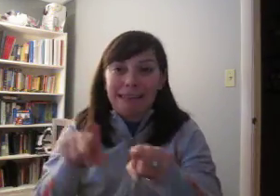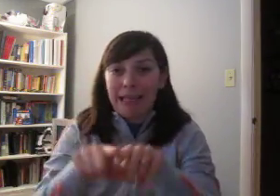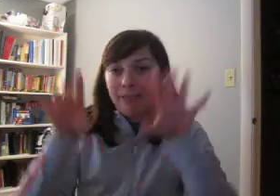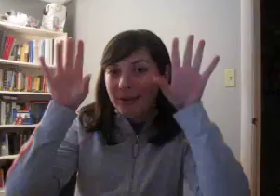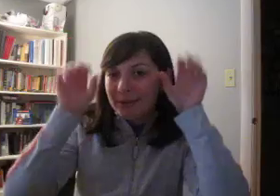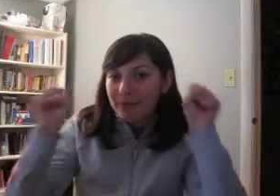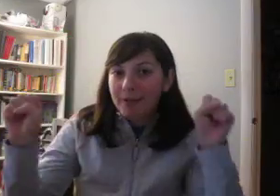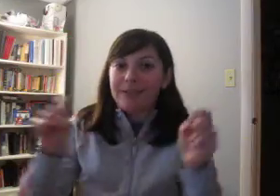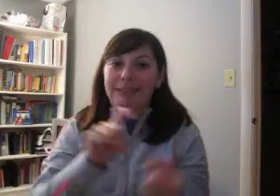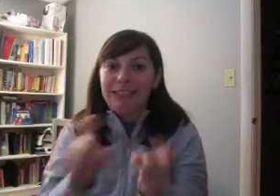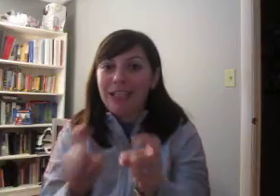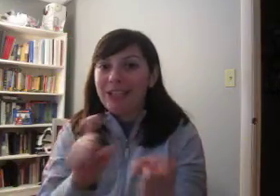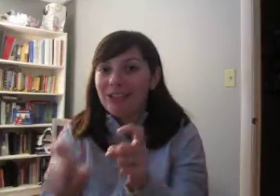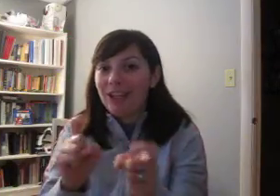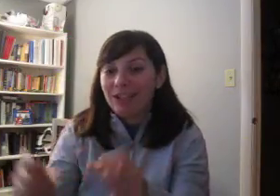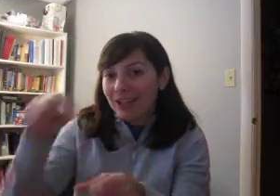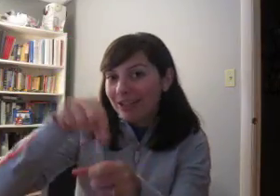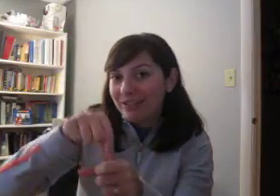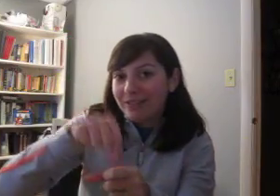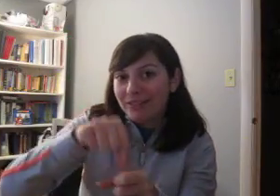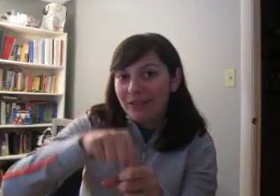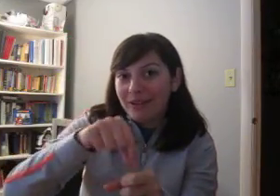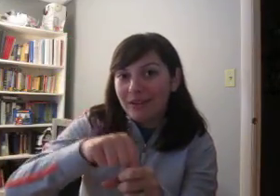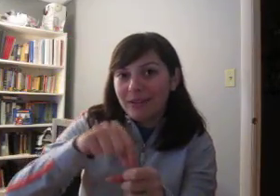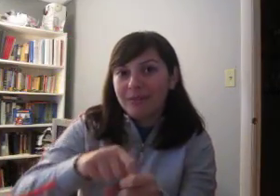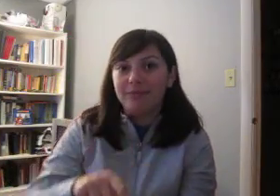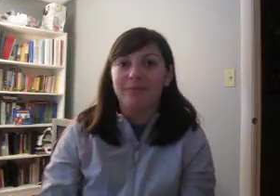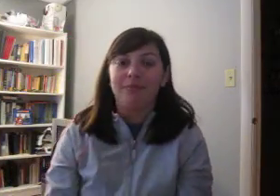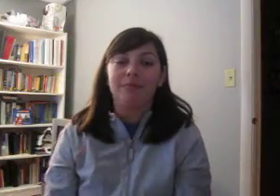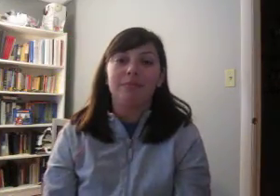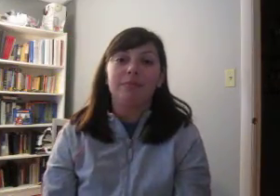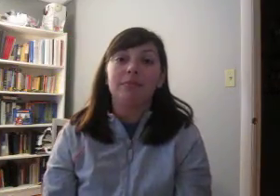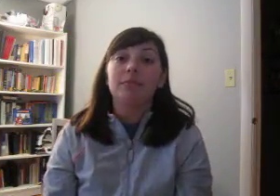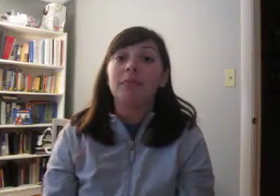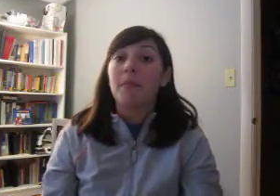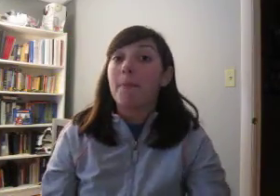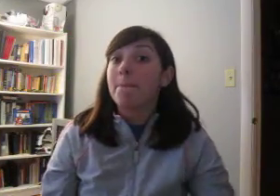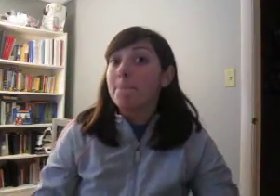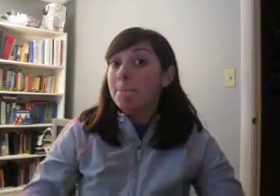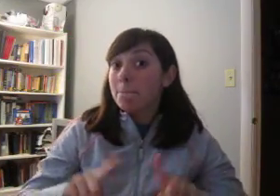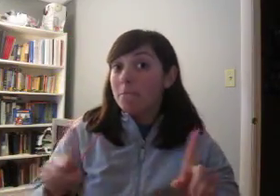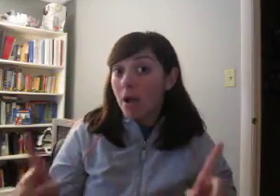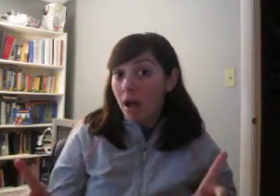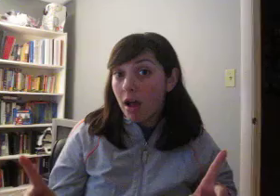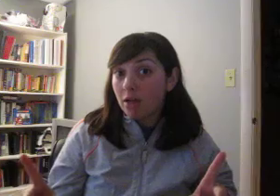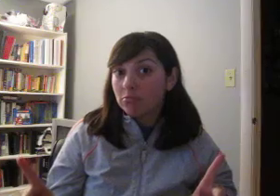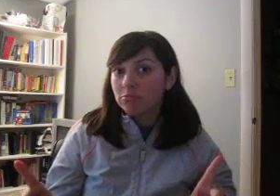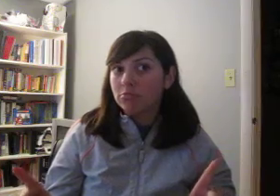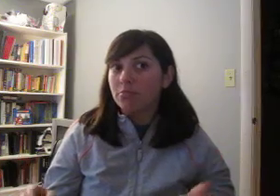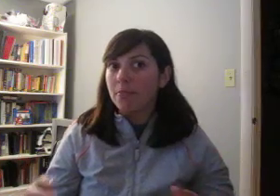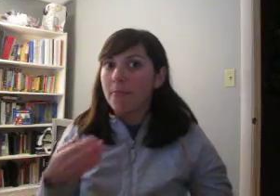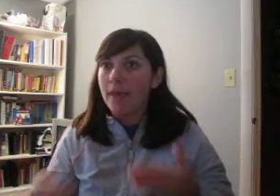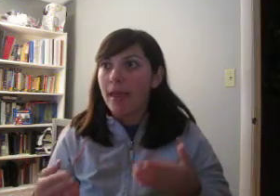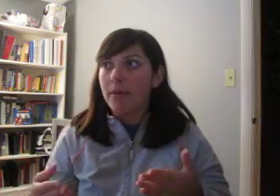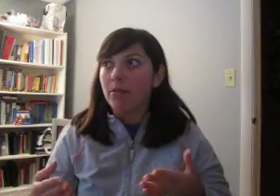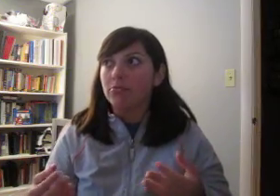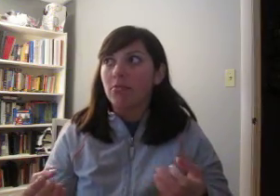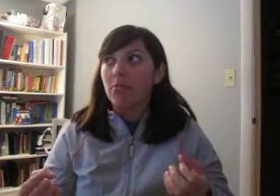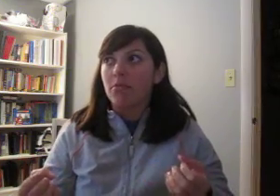the outcome. But let's say a lot of people like it. You need 2/3 majority to vote